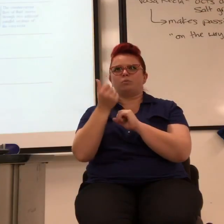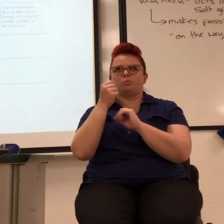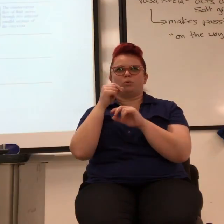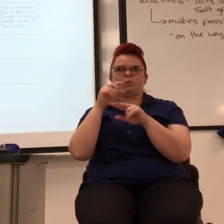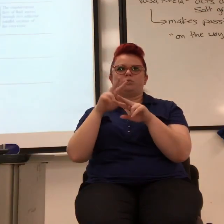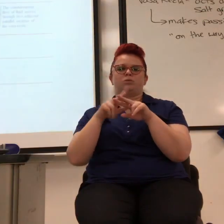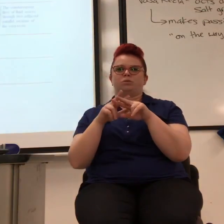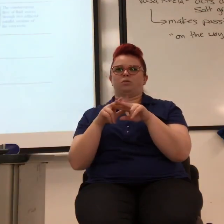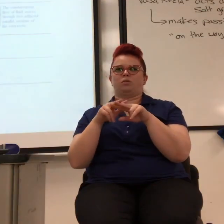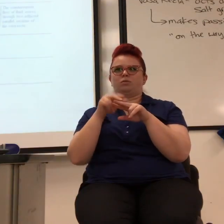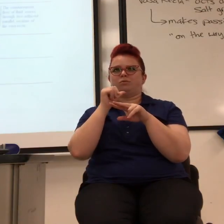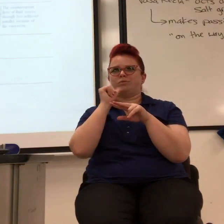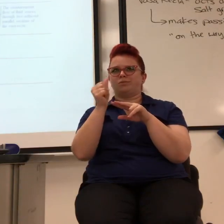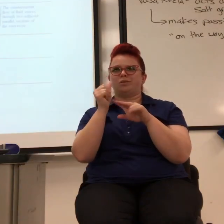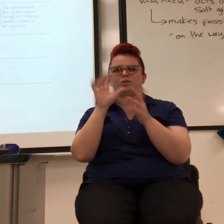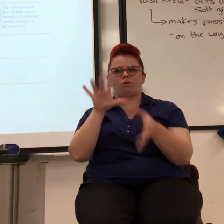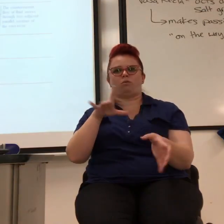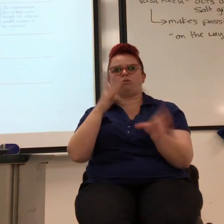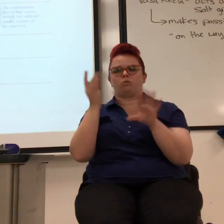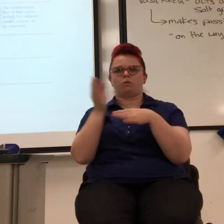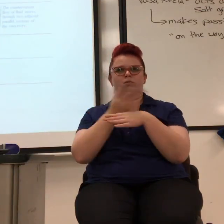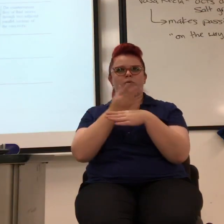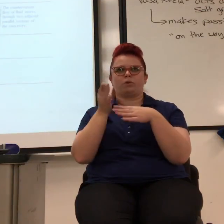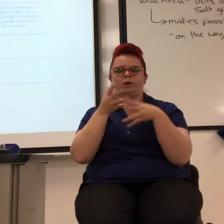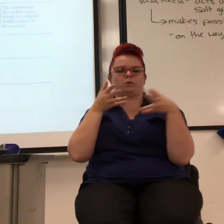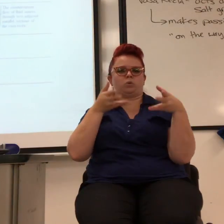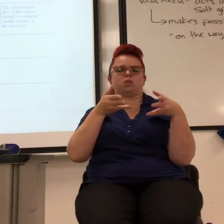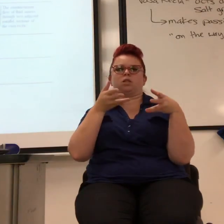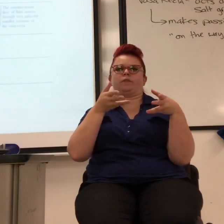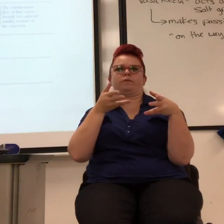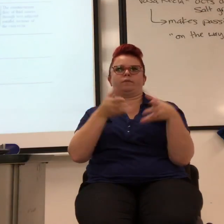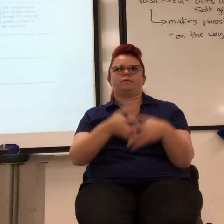You don't mess with the gradient. You just kind of left it intact.